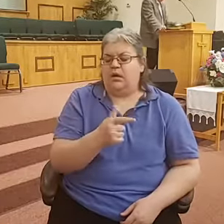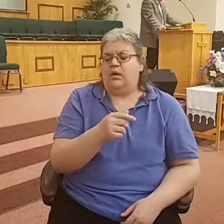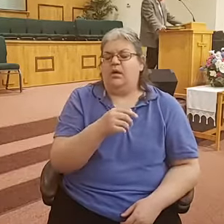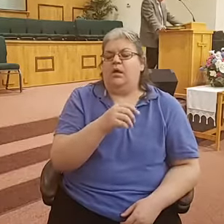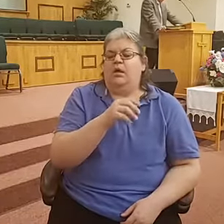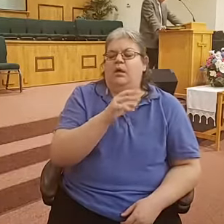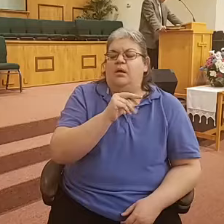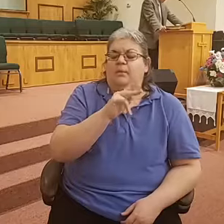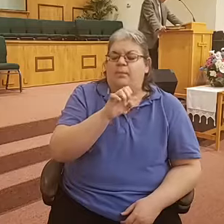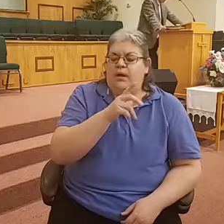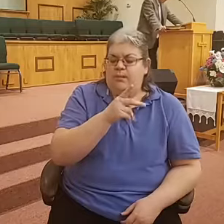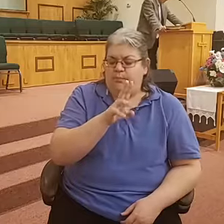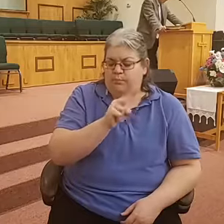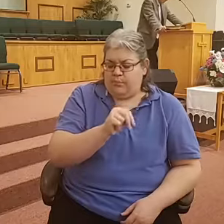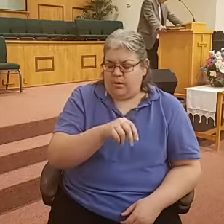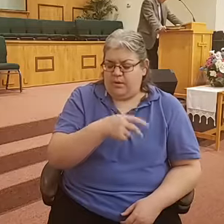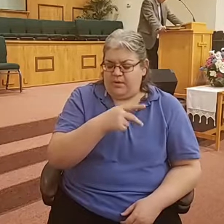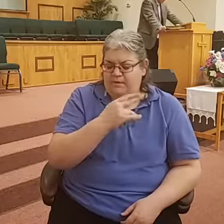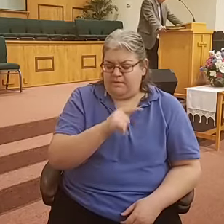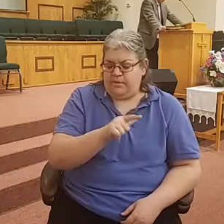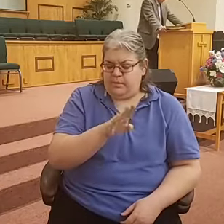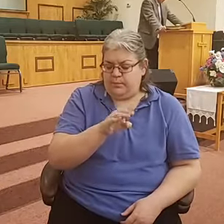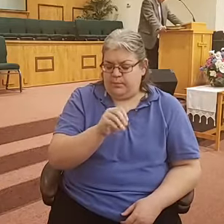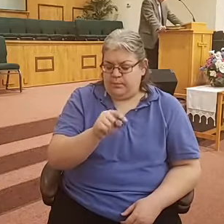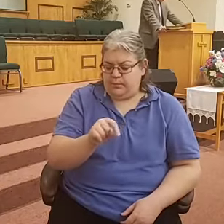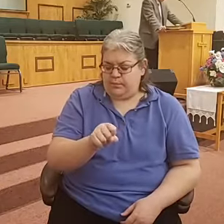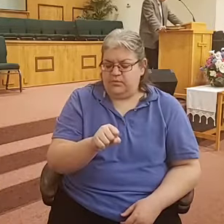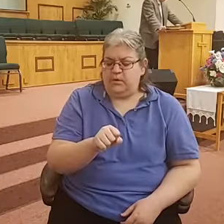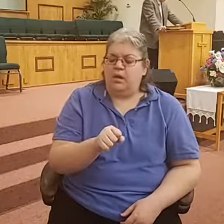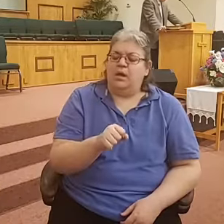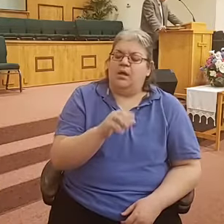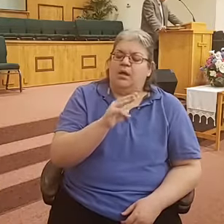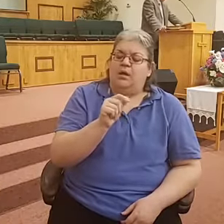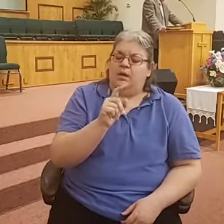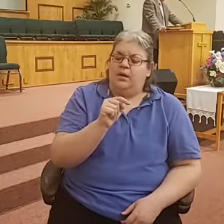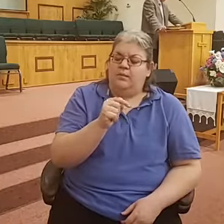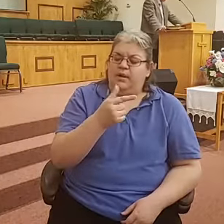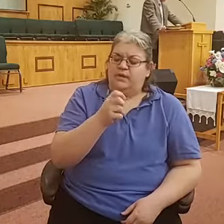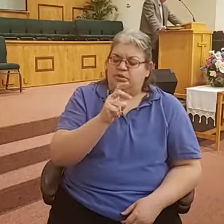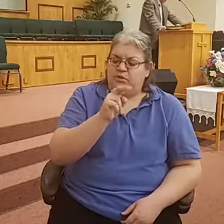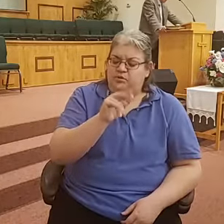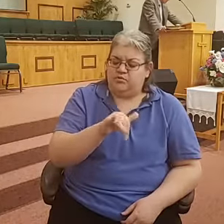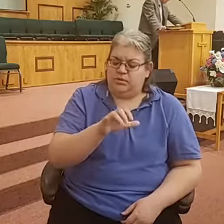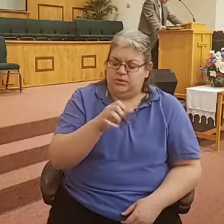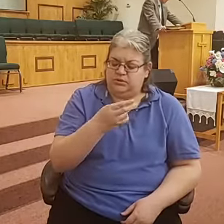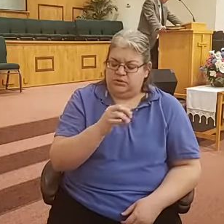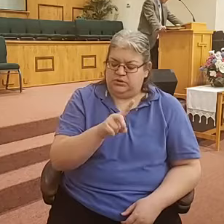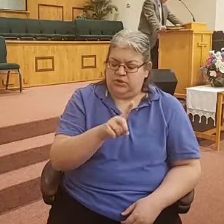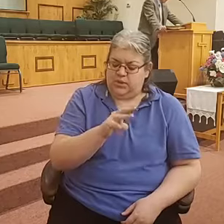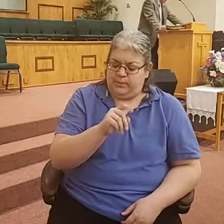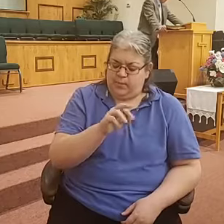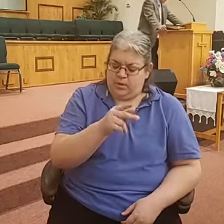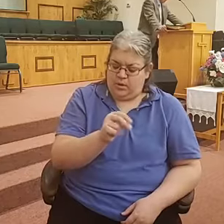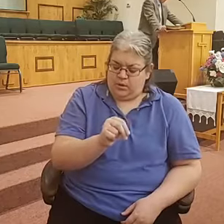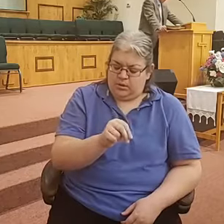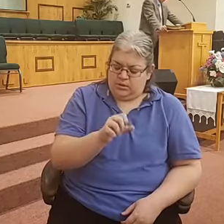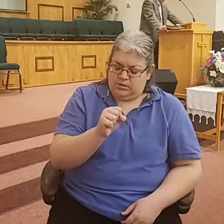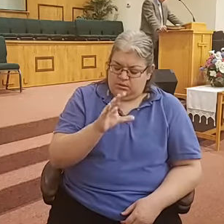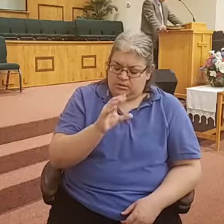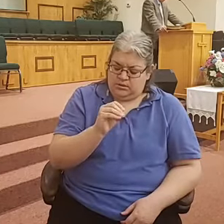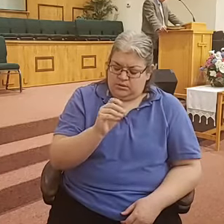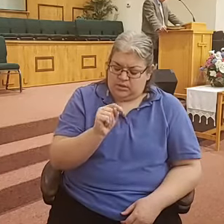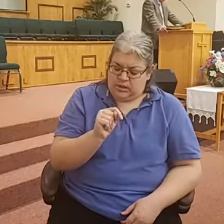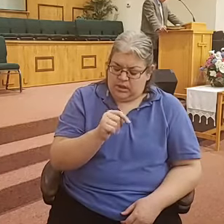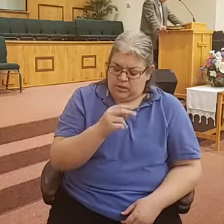Boots, Brian Buchanan, Matt Gentry, Mike Nielsen, Chad Morgan, Scott Hood. We pray,